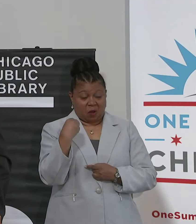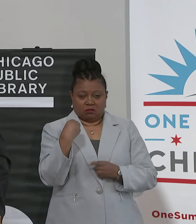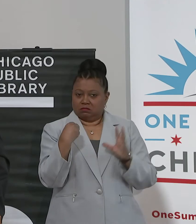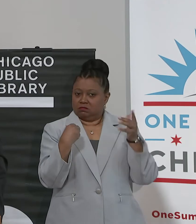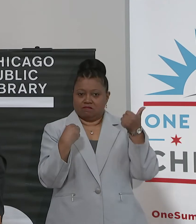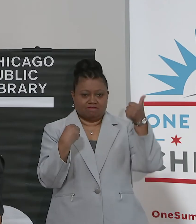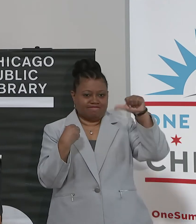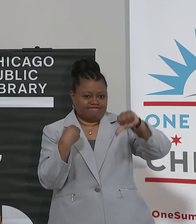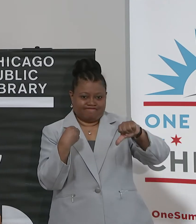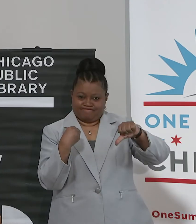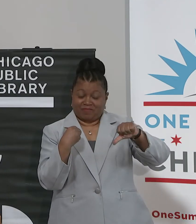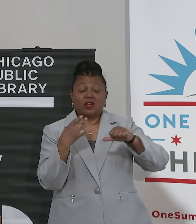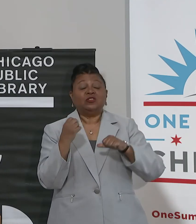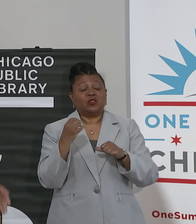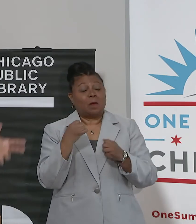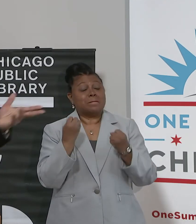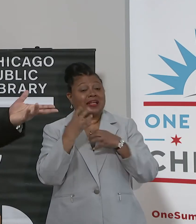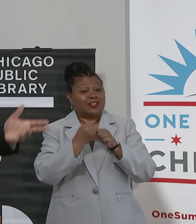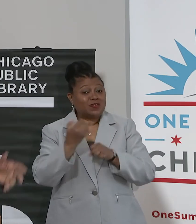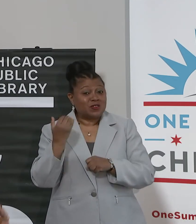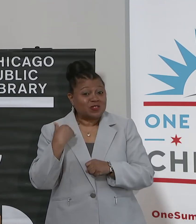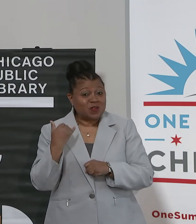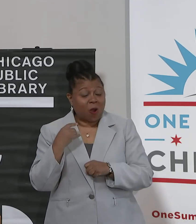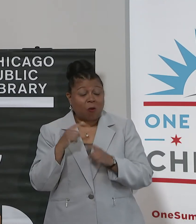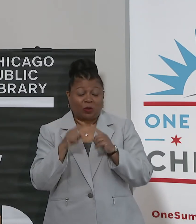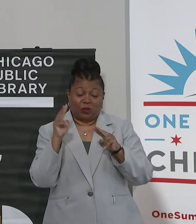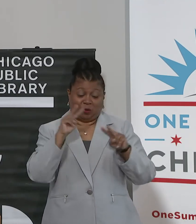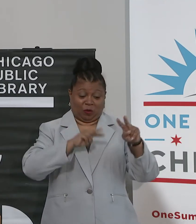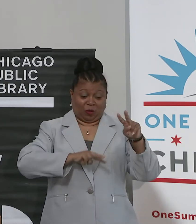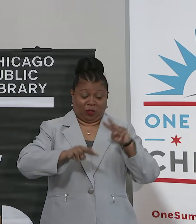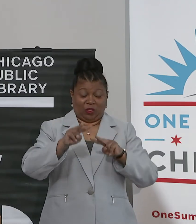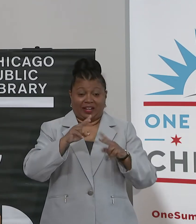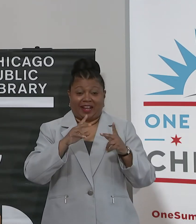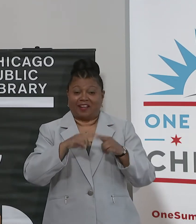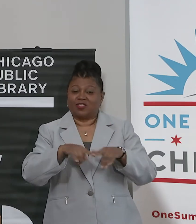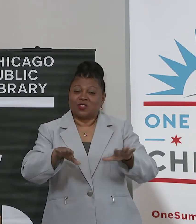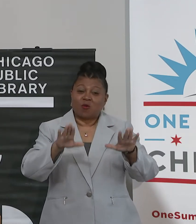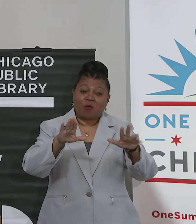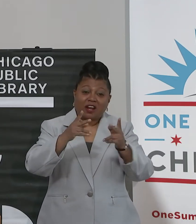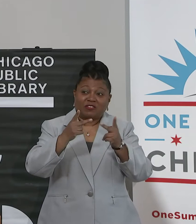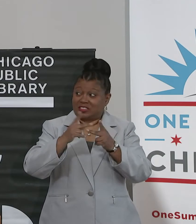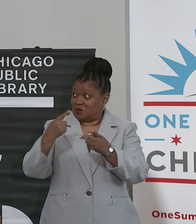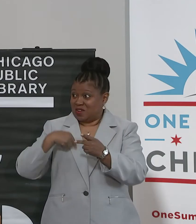answer. And so years ago, when you look at the wonderful